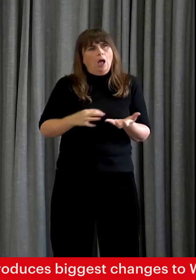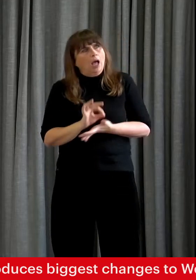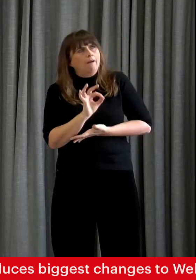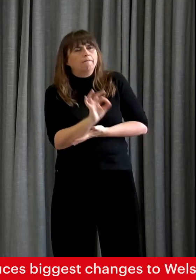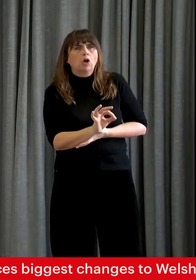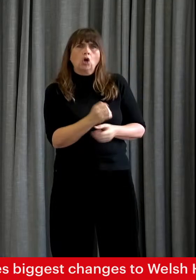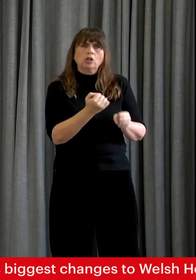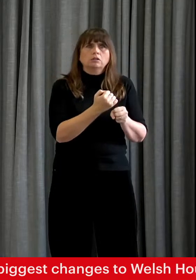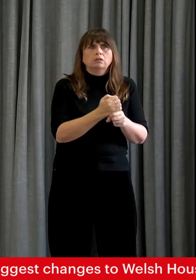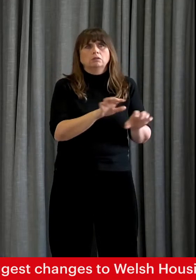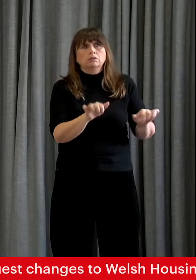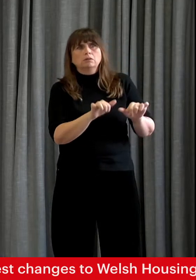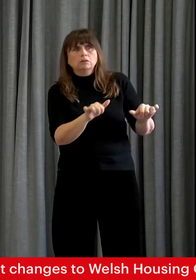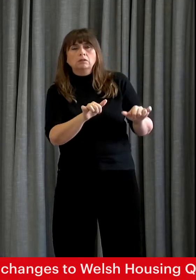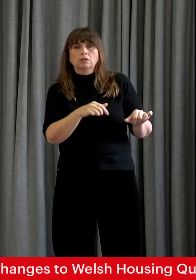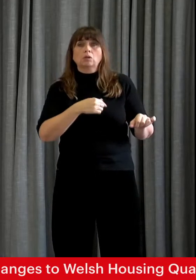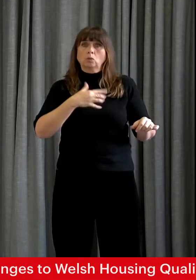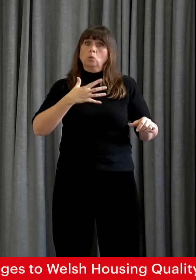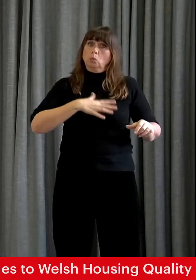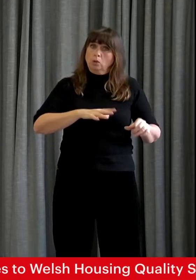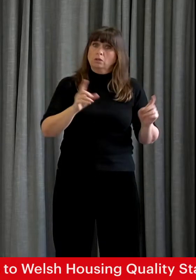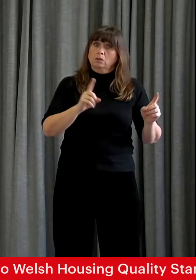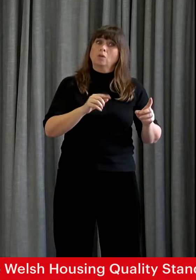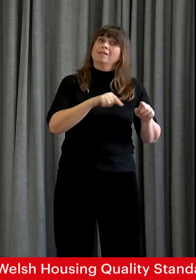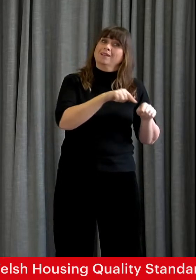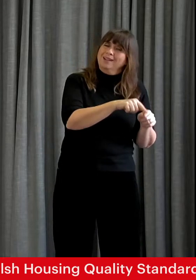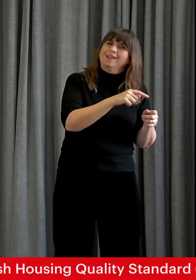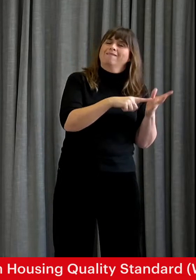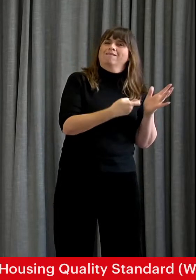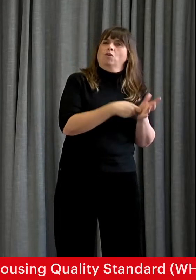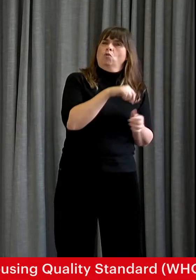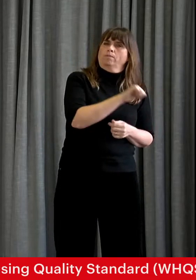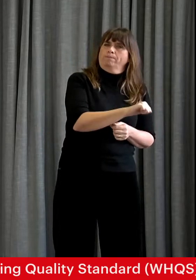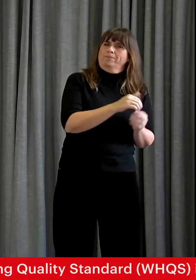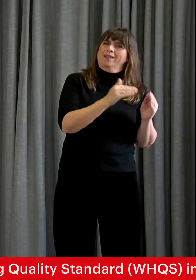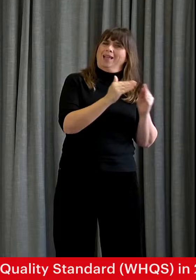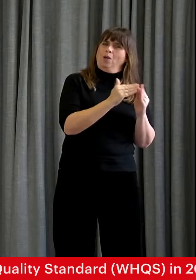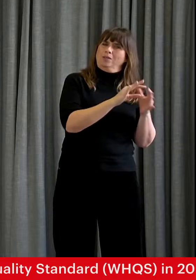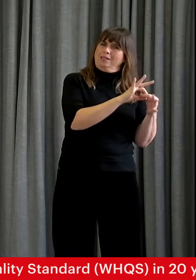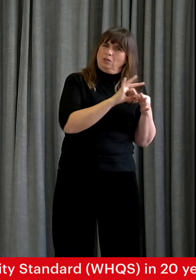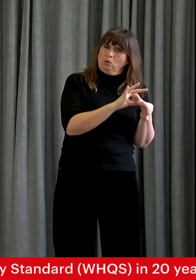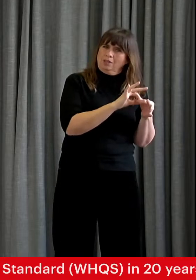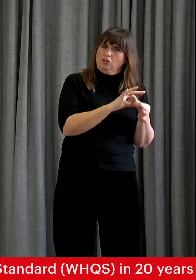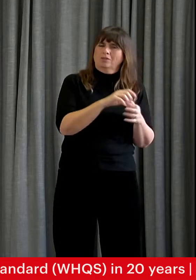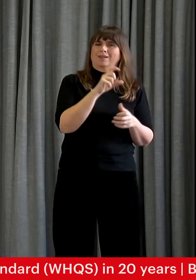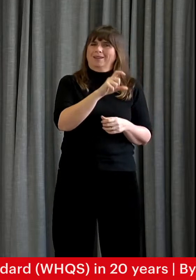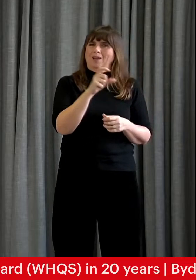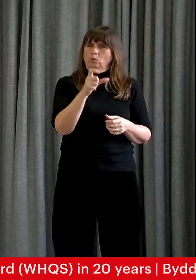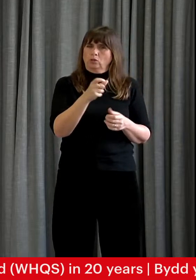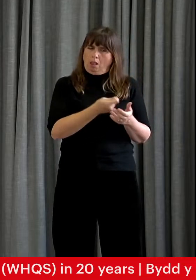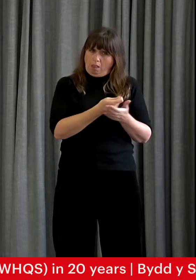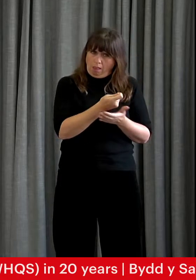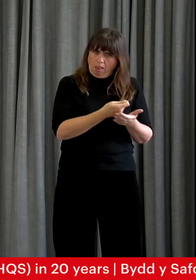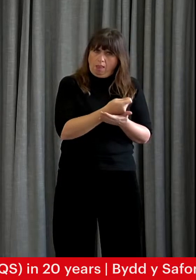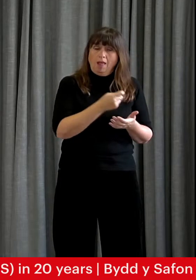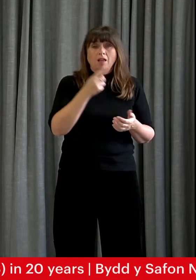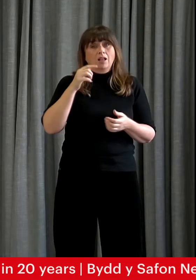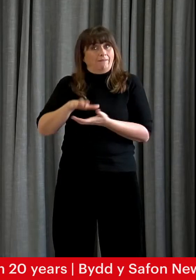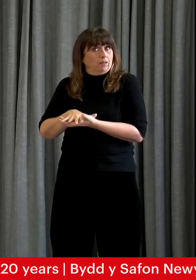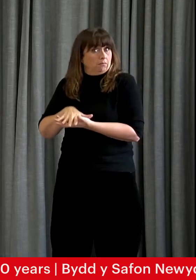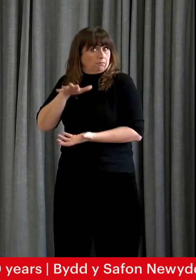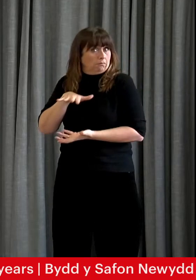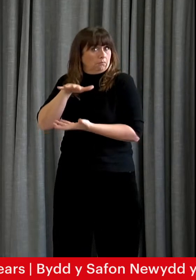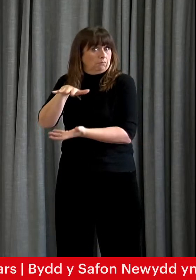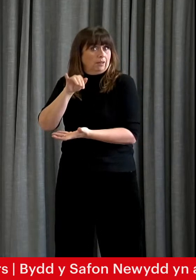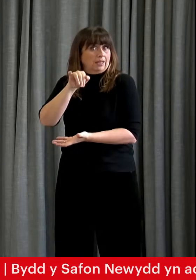terms of financing our ambitions for decarbonising the social housing sector. So along with core funding streams such as major repairs allowance providing